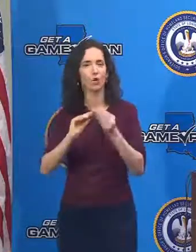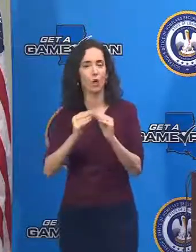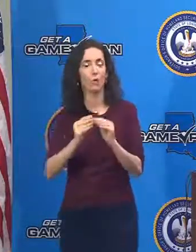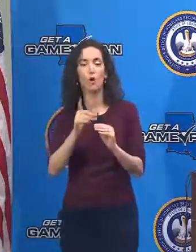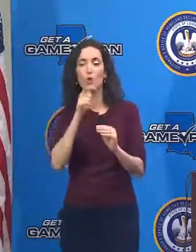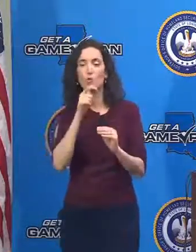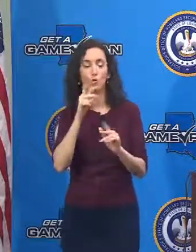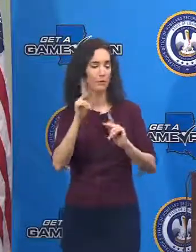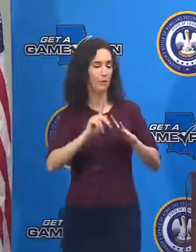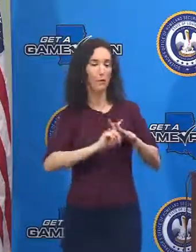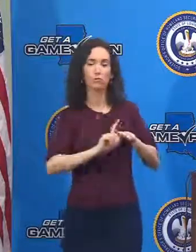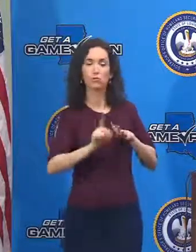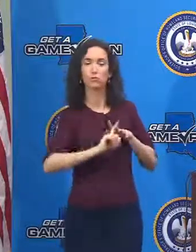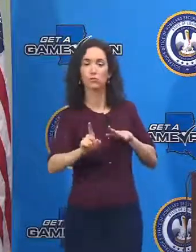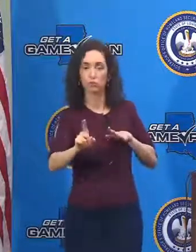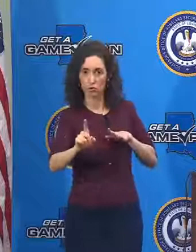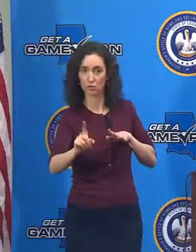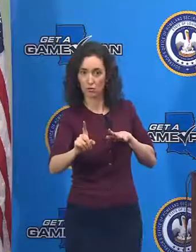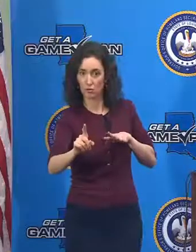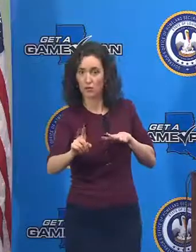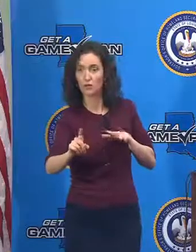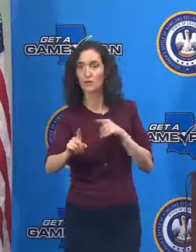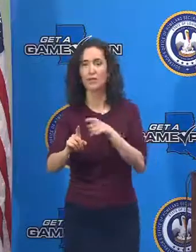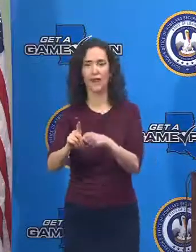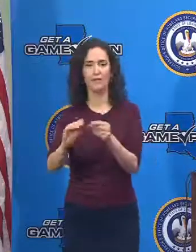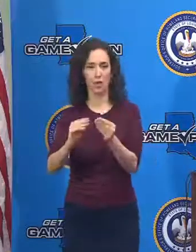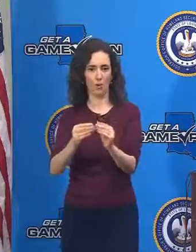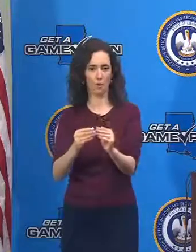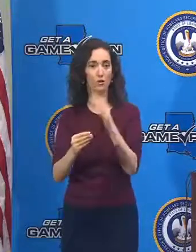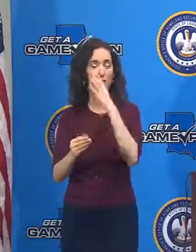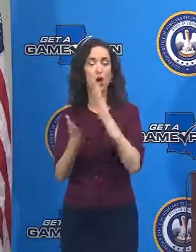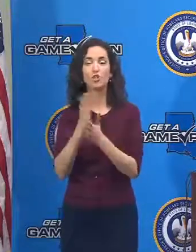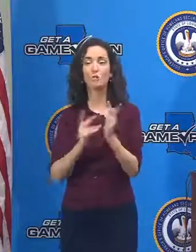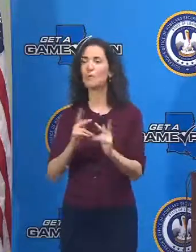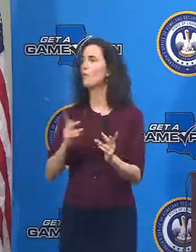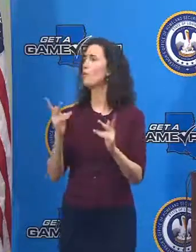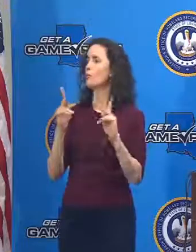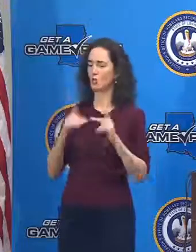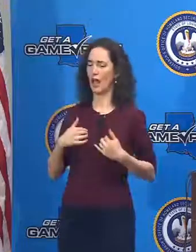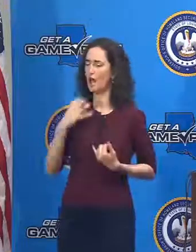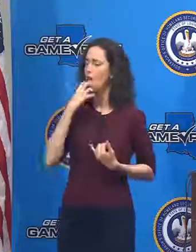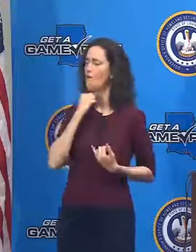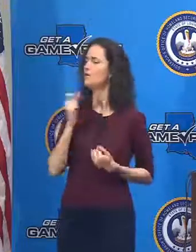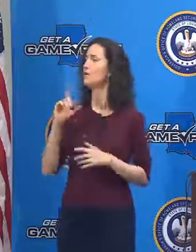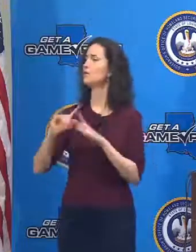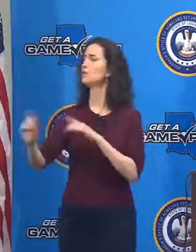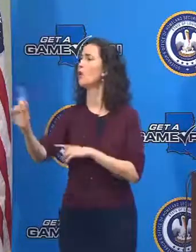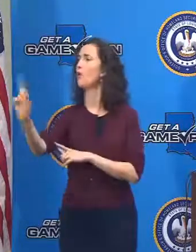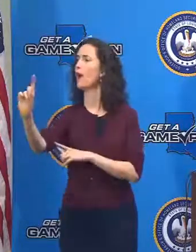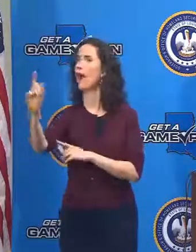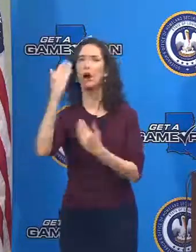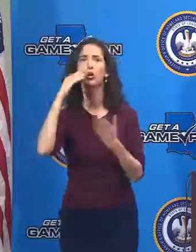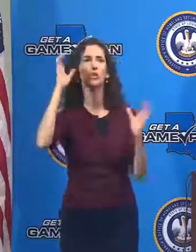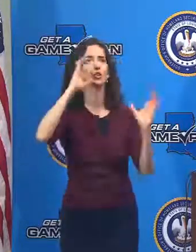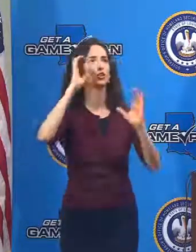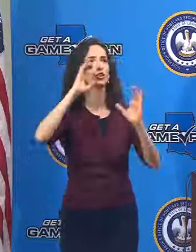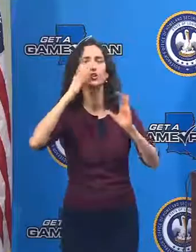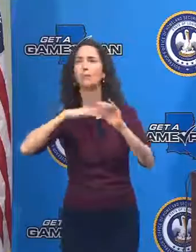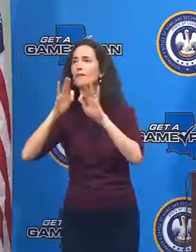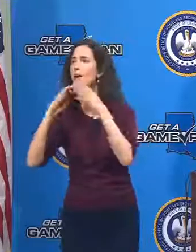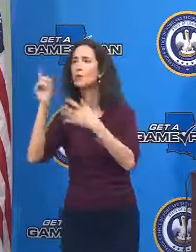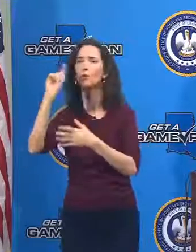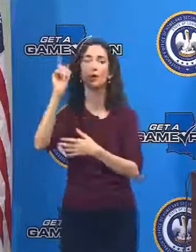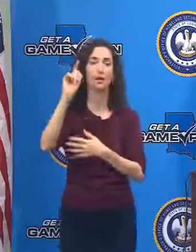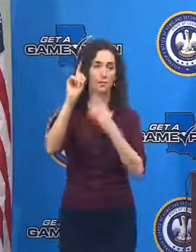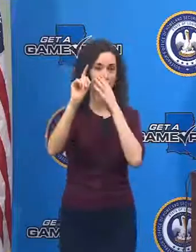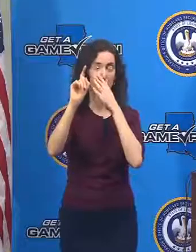quite sure where their loved ones are. And so we set up a line that you can call in, and we can't tell you where they